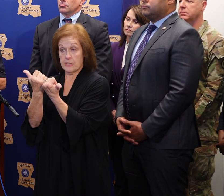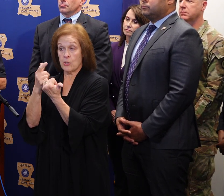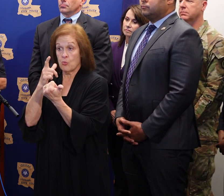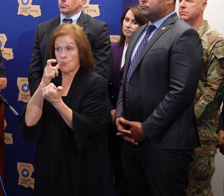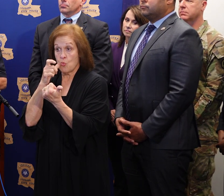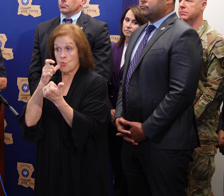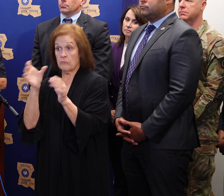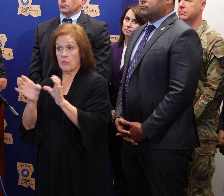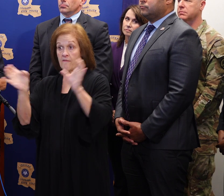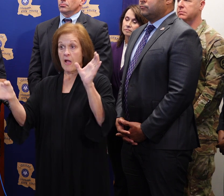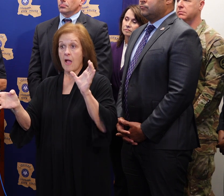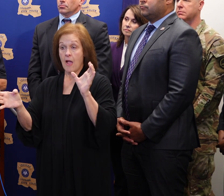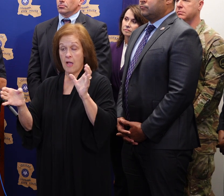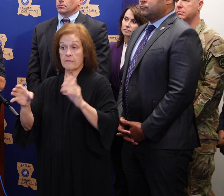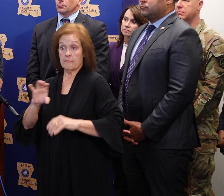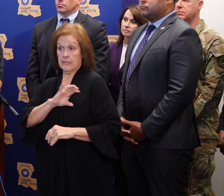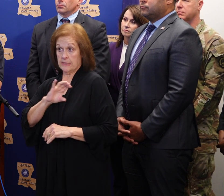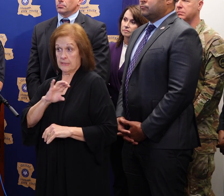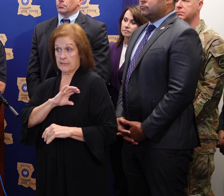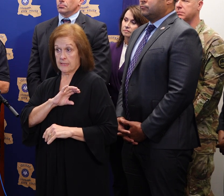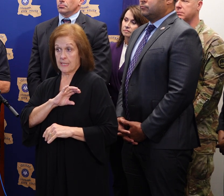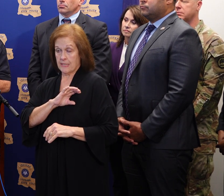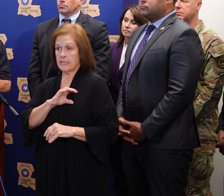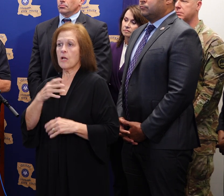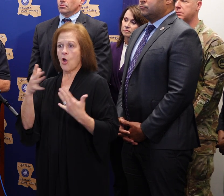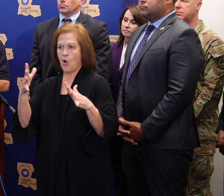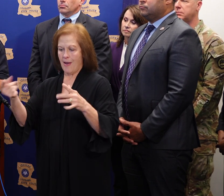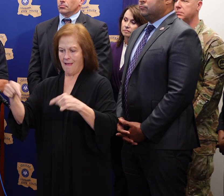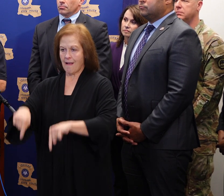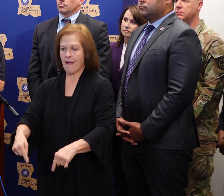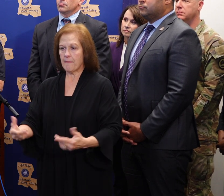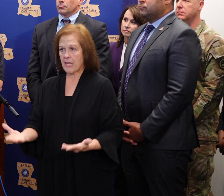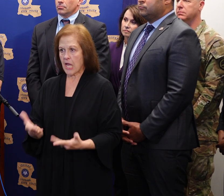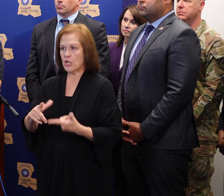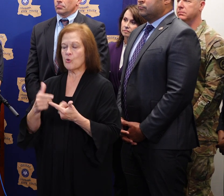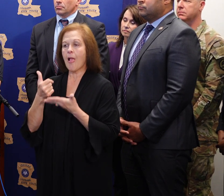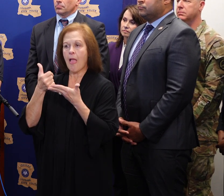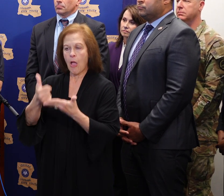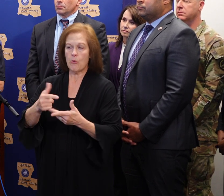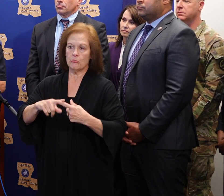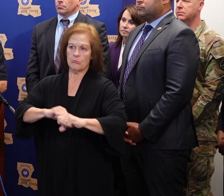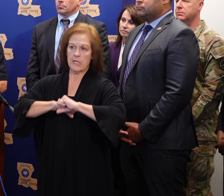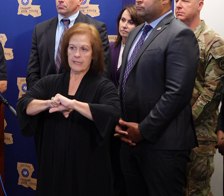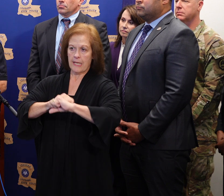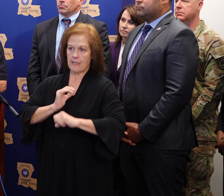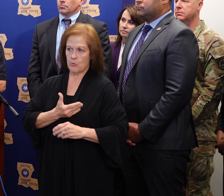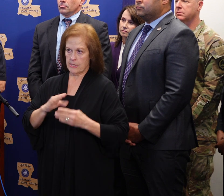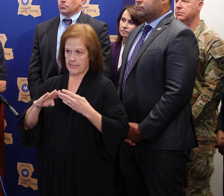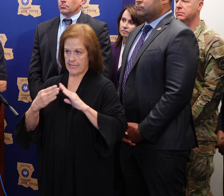post-certified officers are here in this city to help secure the city.